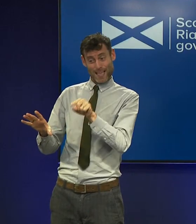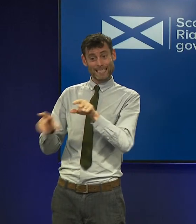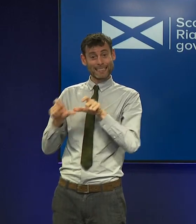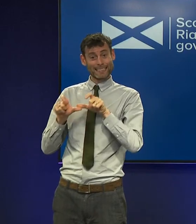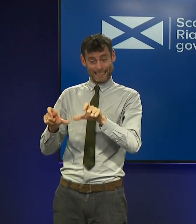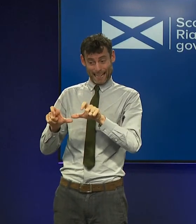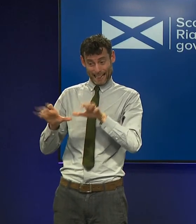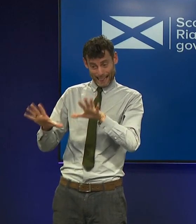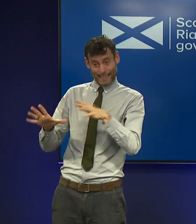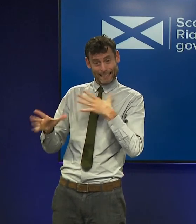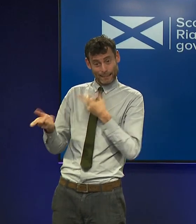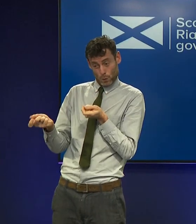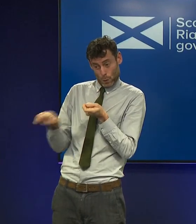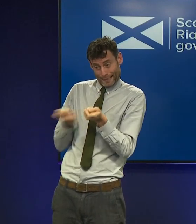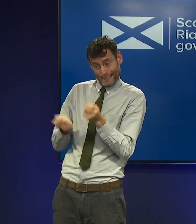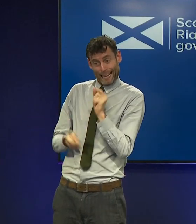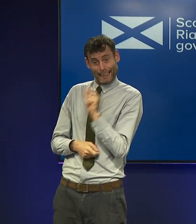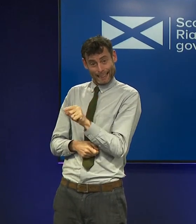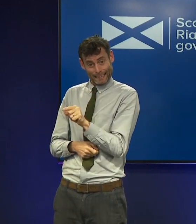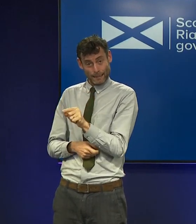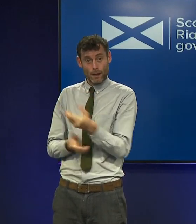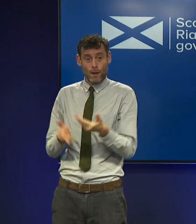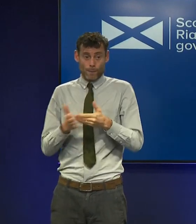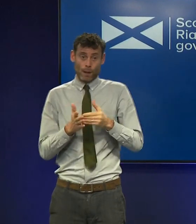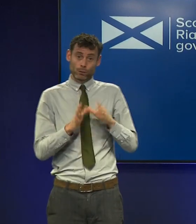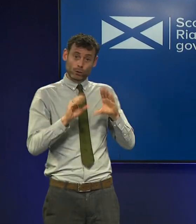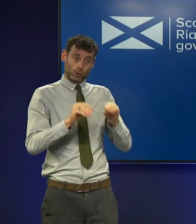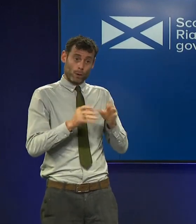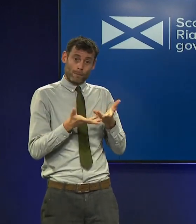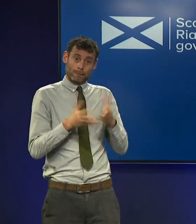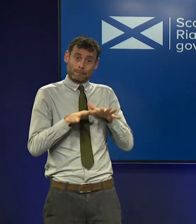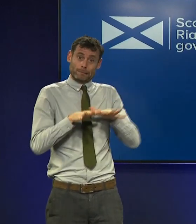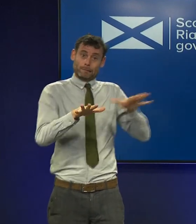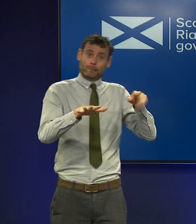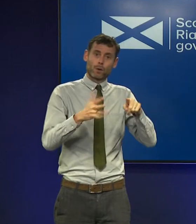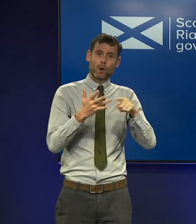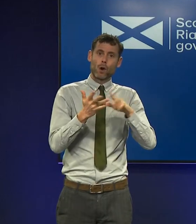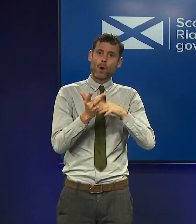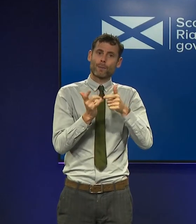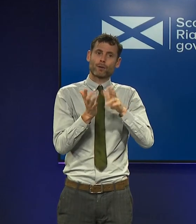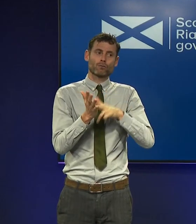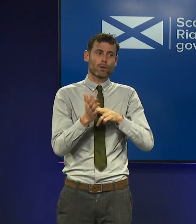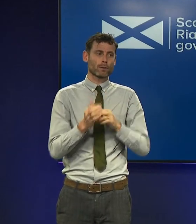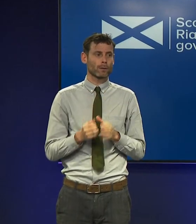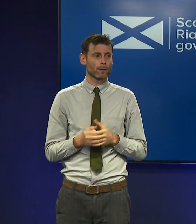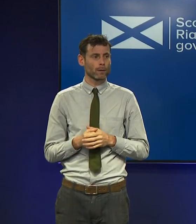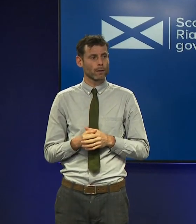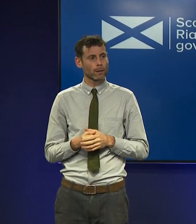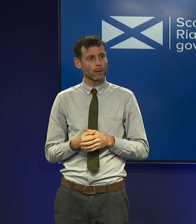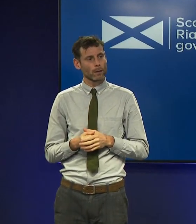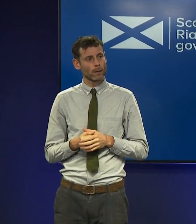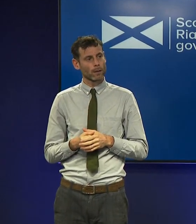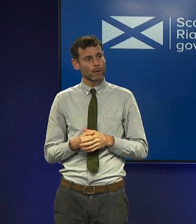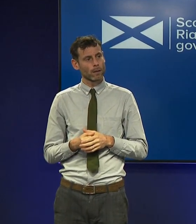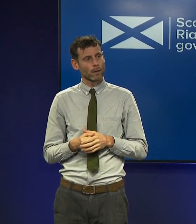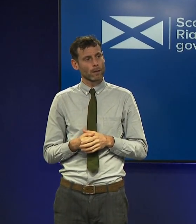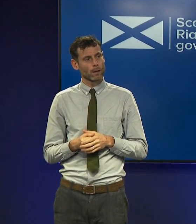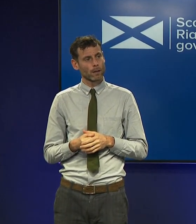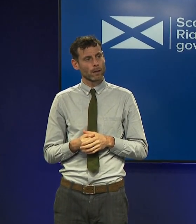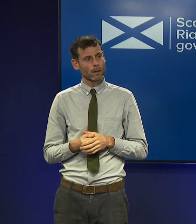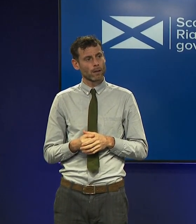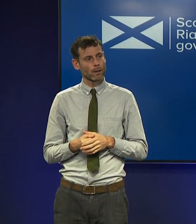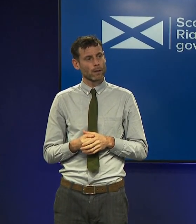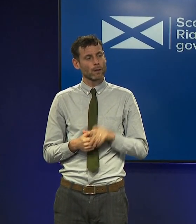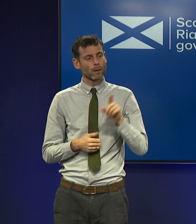the risk of that, and they will also help reduce the risk of Omicron. Mark McLaughlin from The Times. Come back to you because the first question I asked